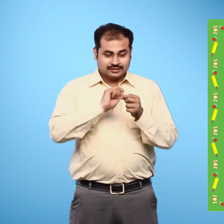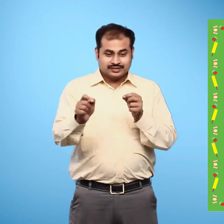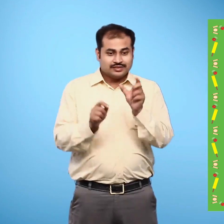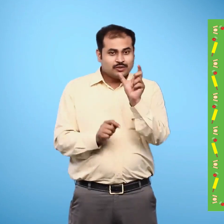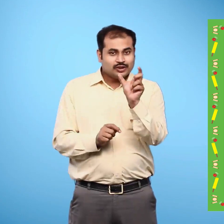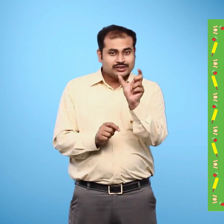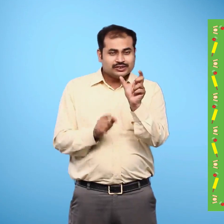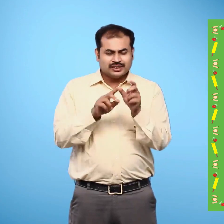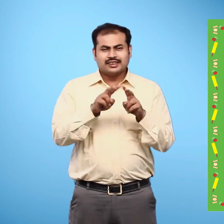matchboxes, etc.